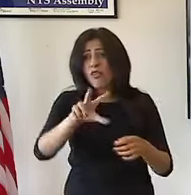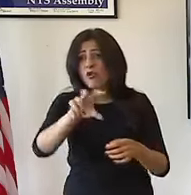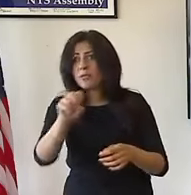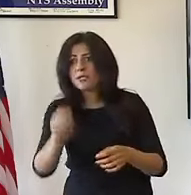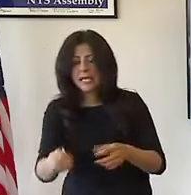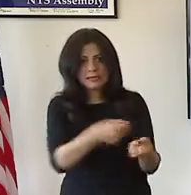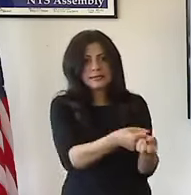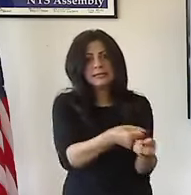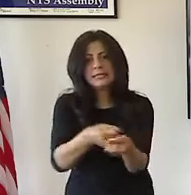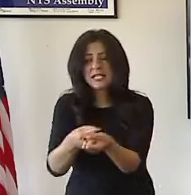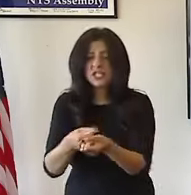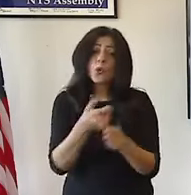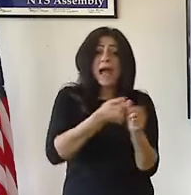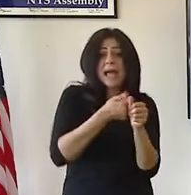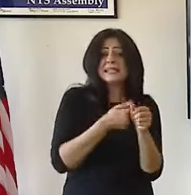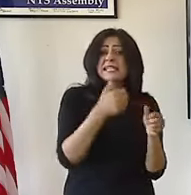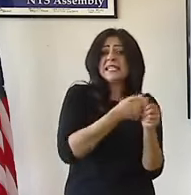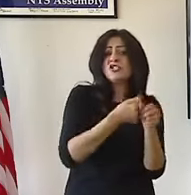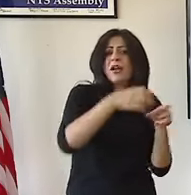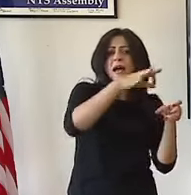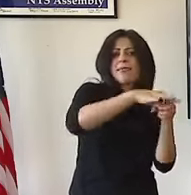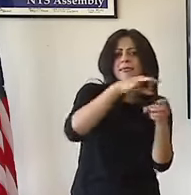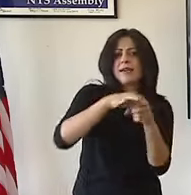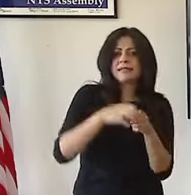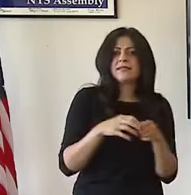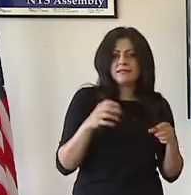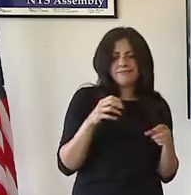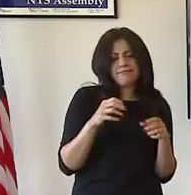we save dollars? How can we